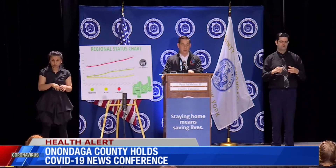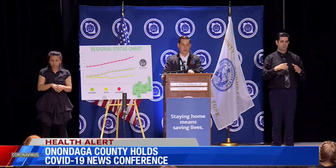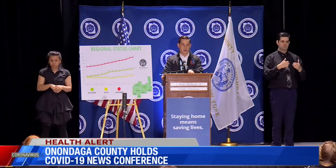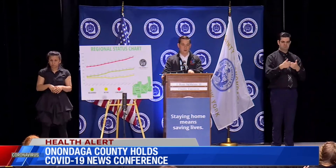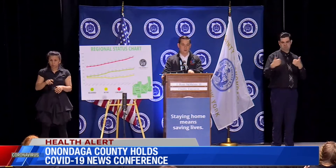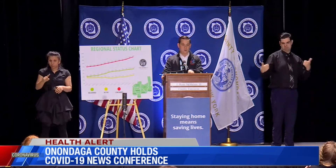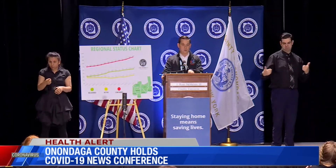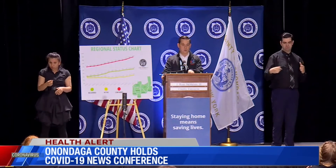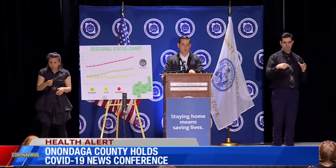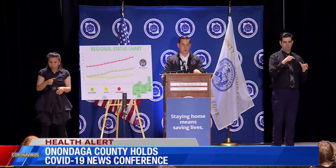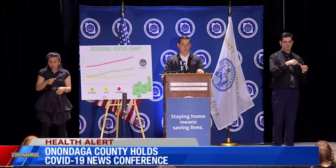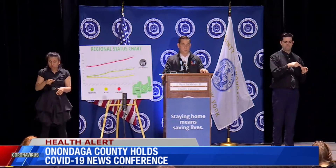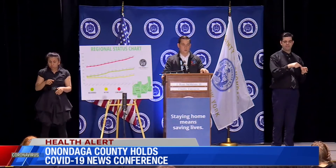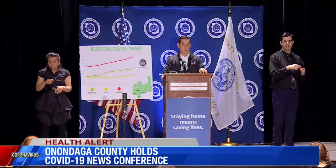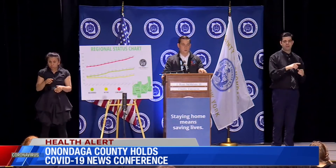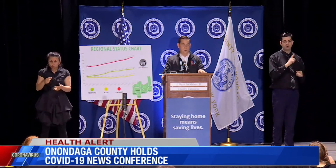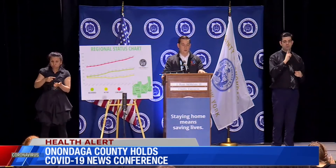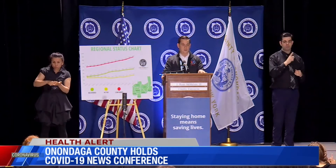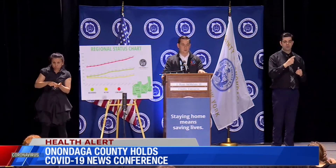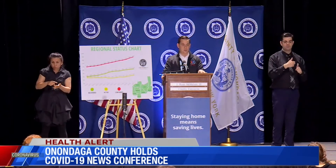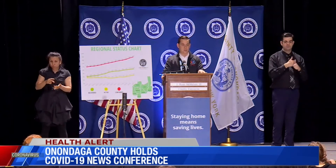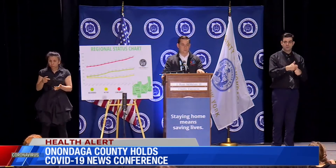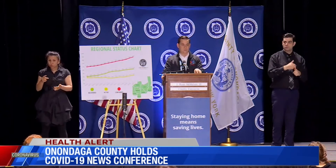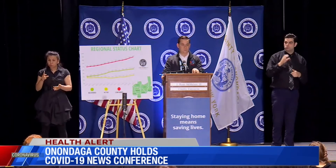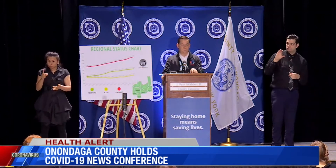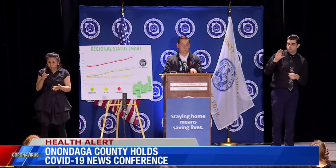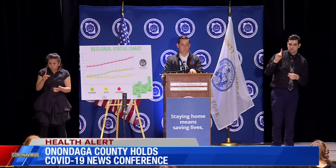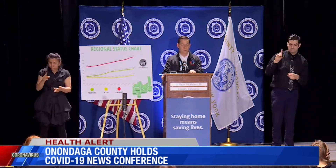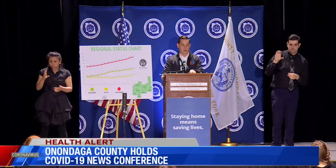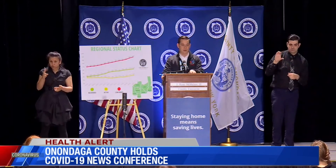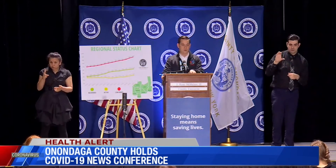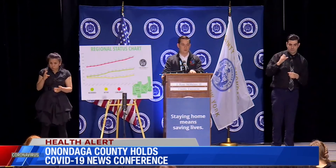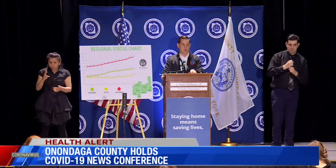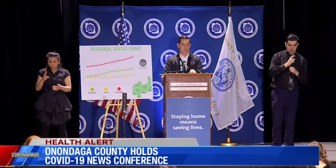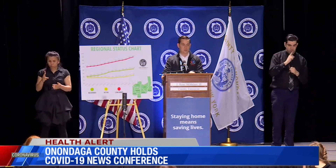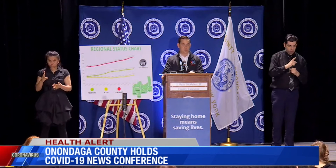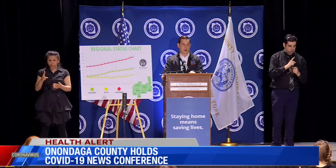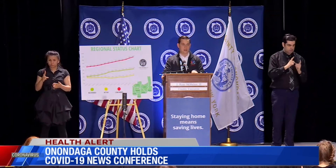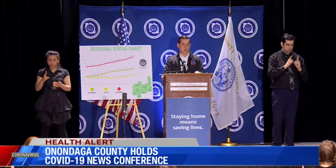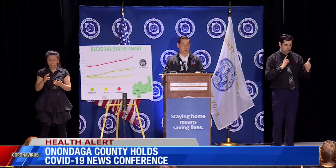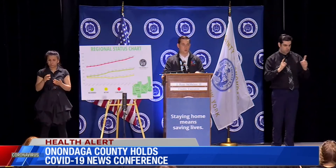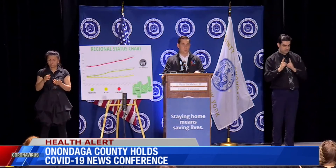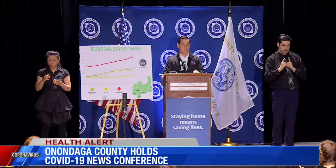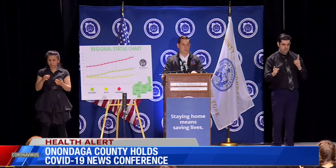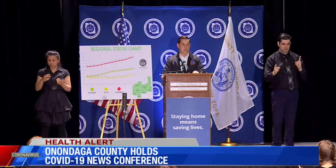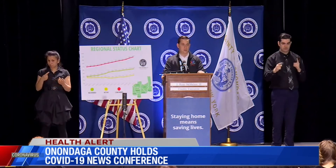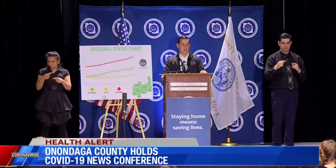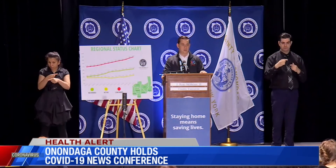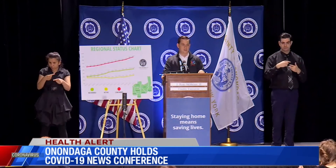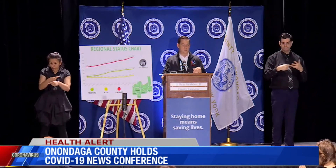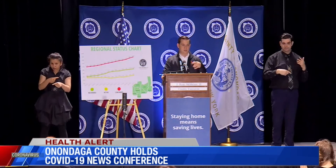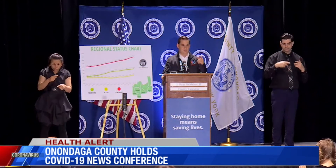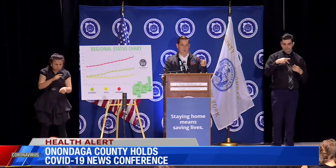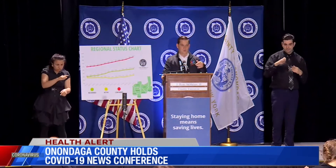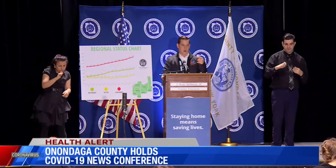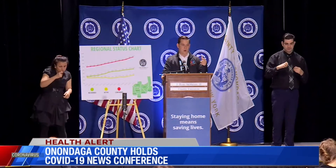out and do the isolation, do the identification, the tracking, and the quarantining, essentially in a 24-hour